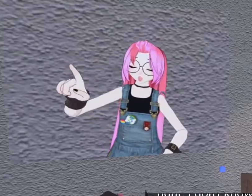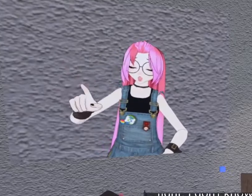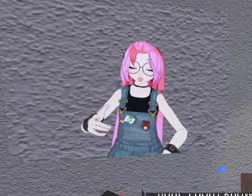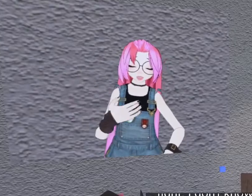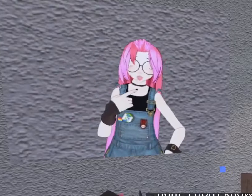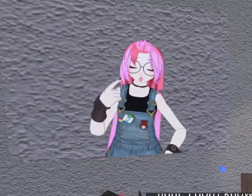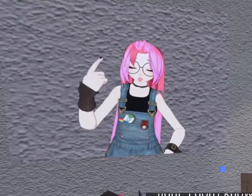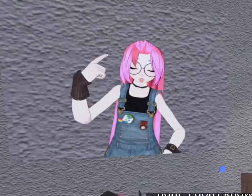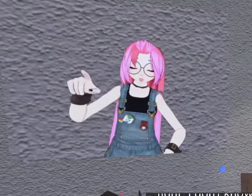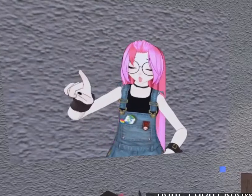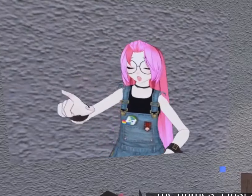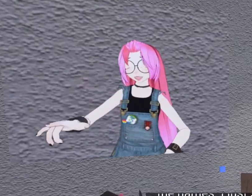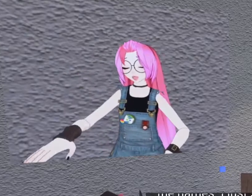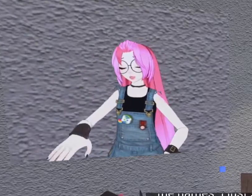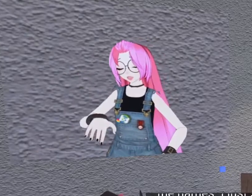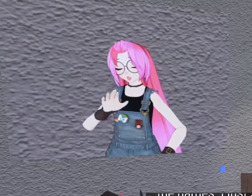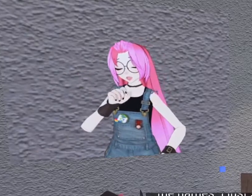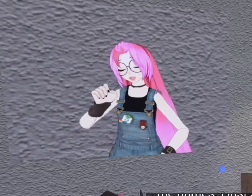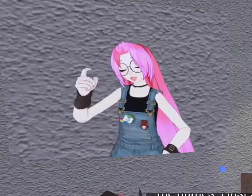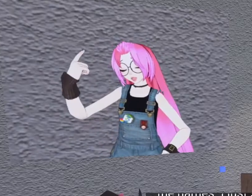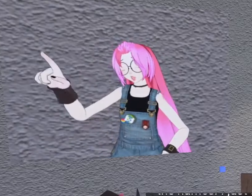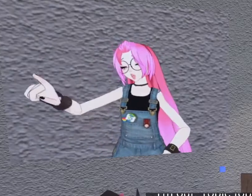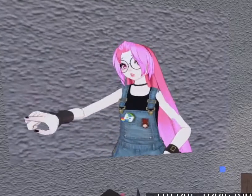means like what's the topic? What are you talking about?